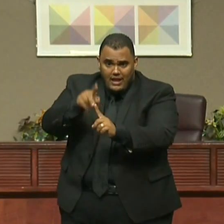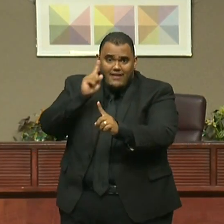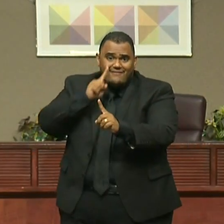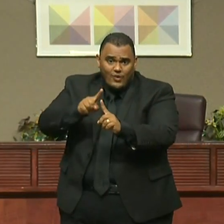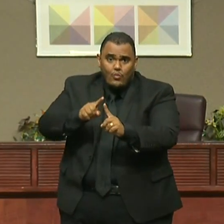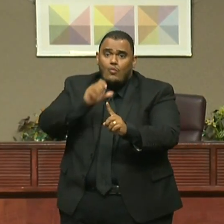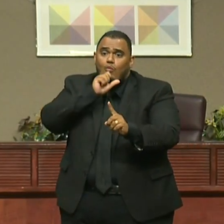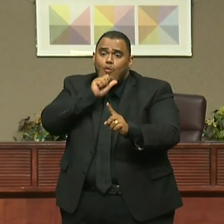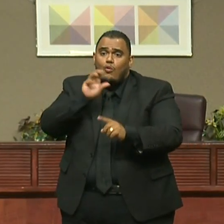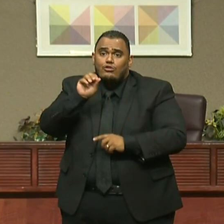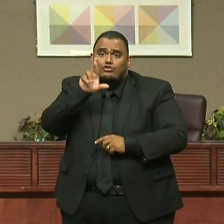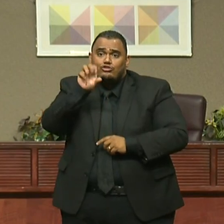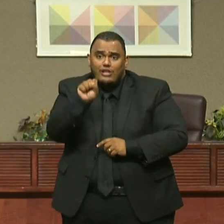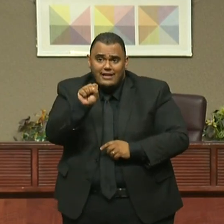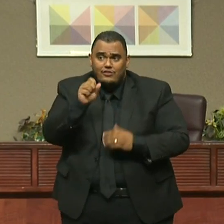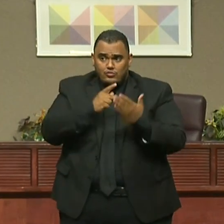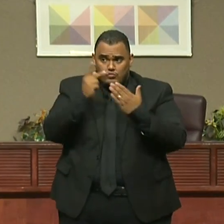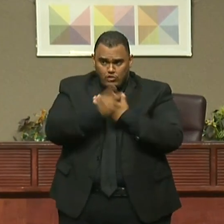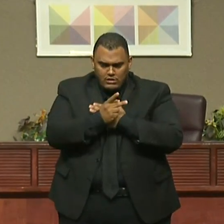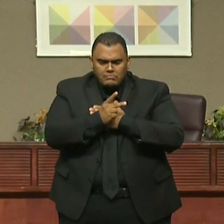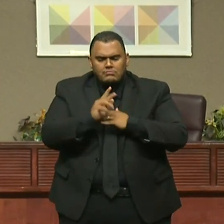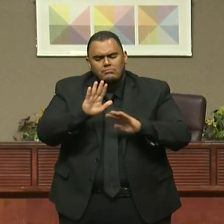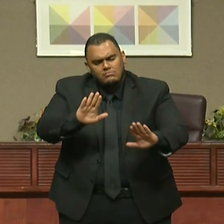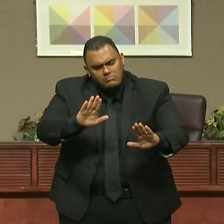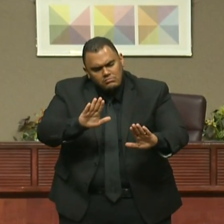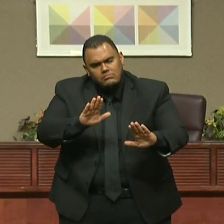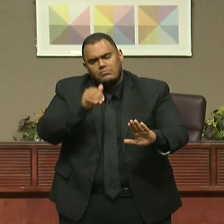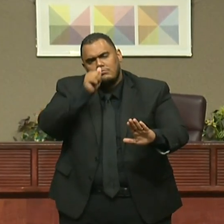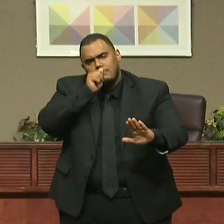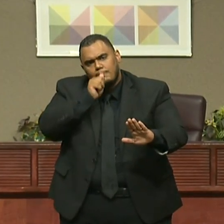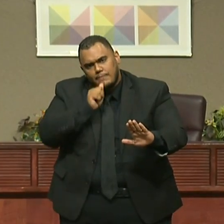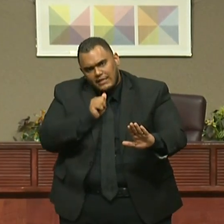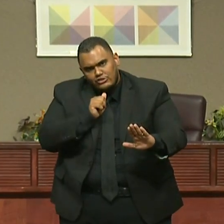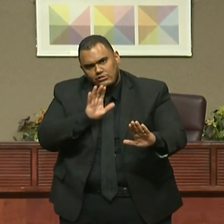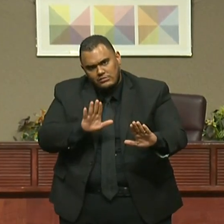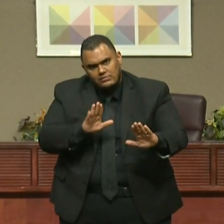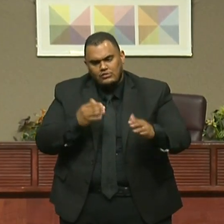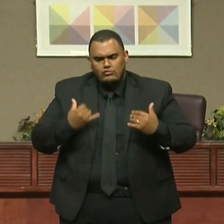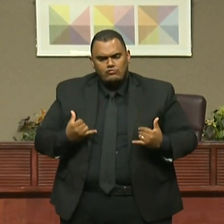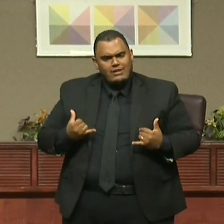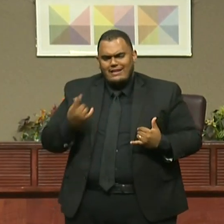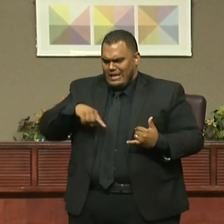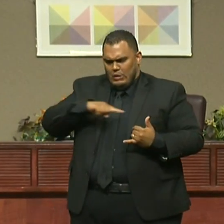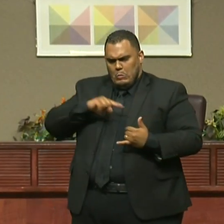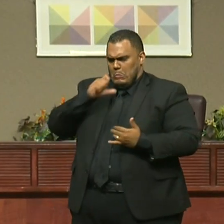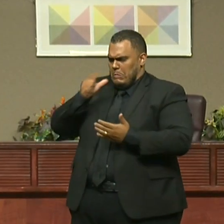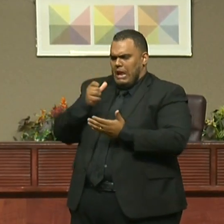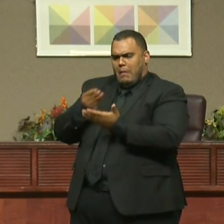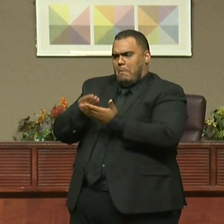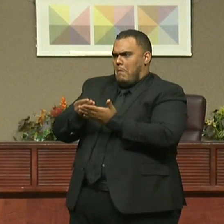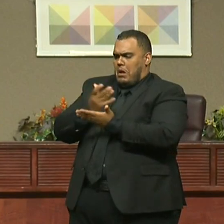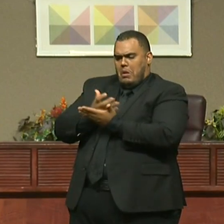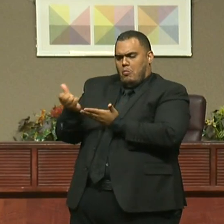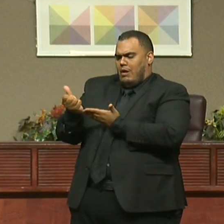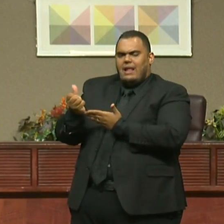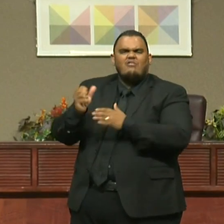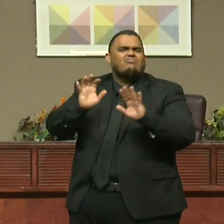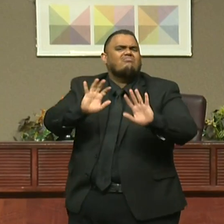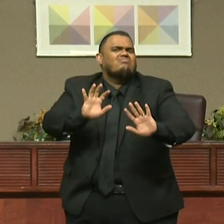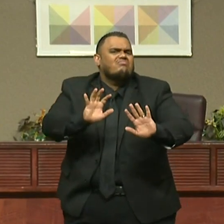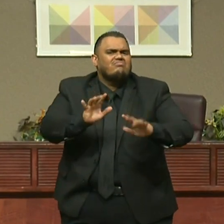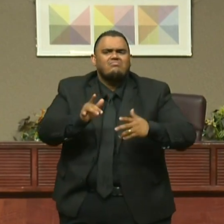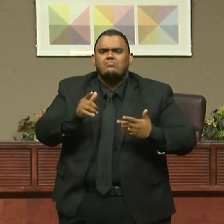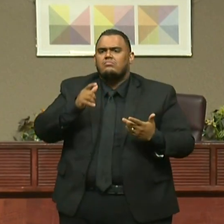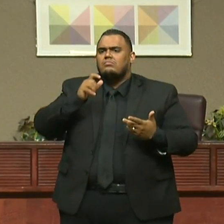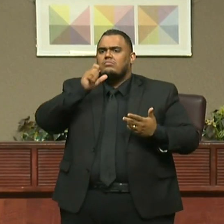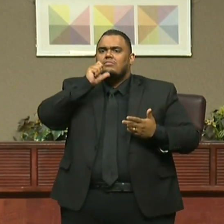them, be patient. We don't, at this point, it's not a lack of money. It's not a lack of will on